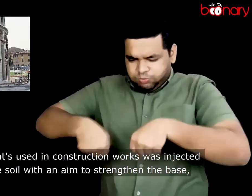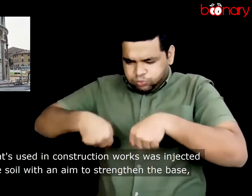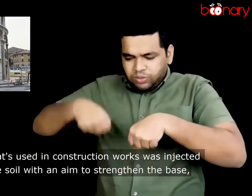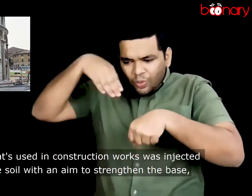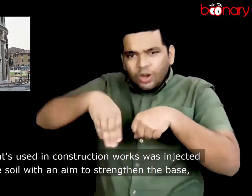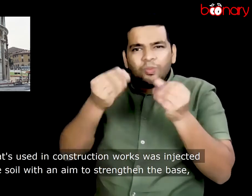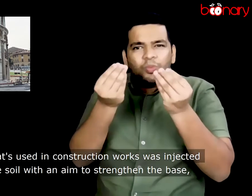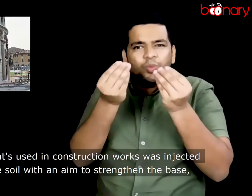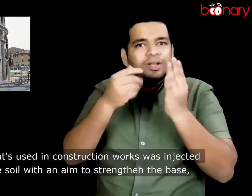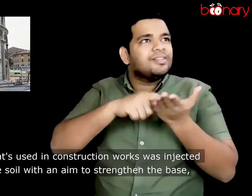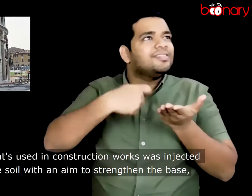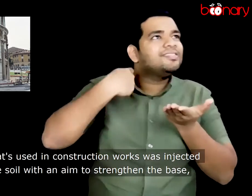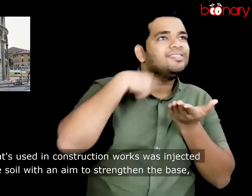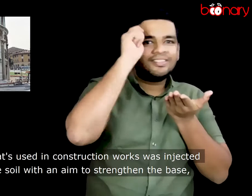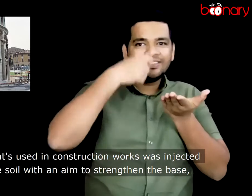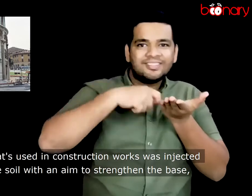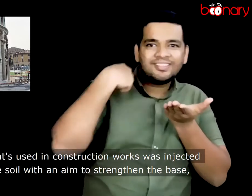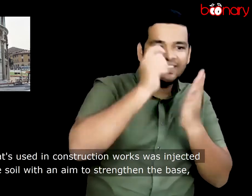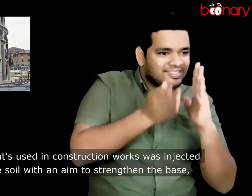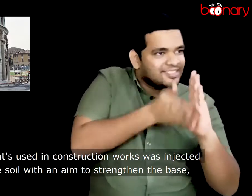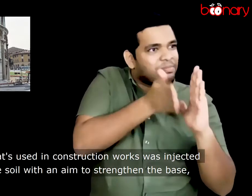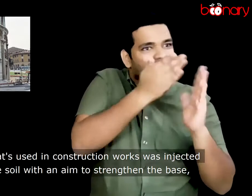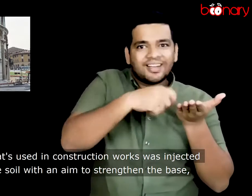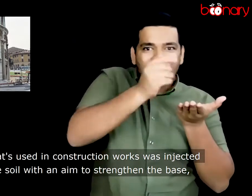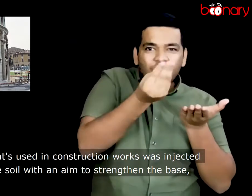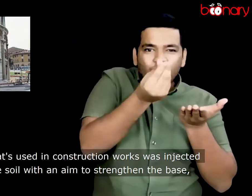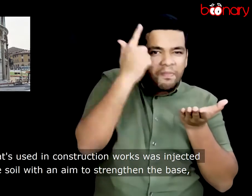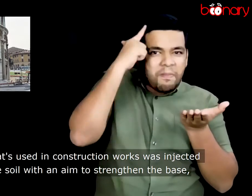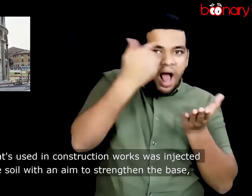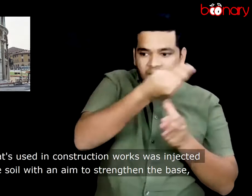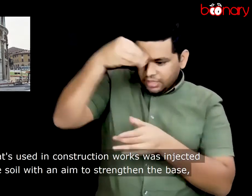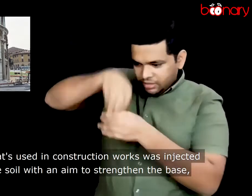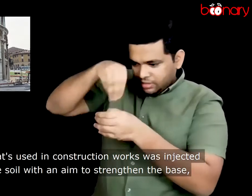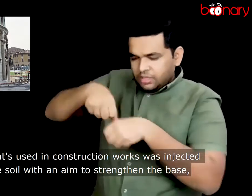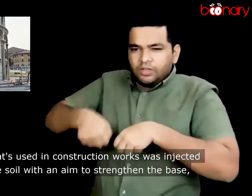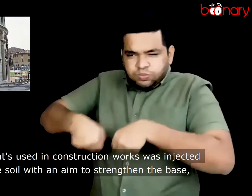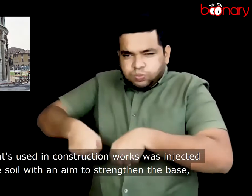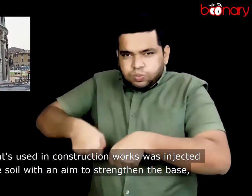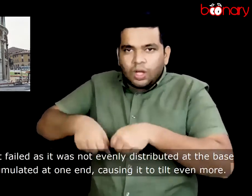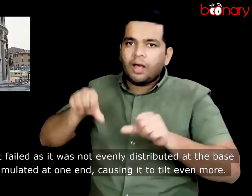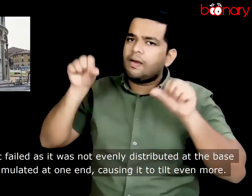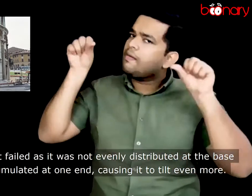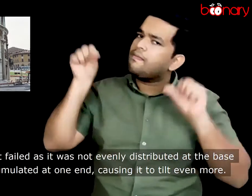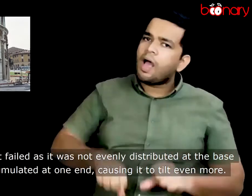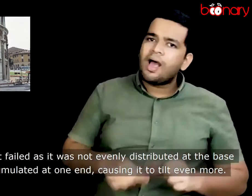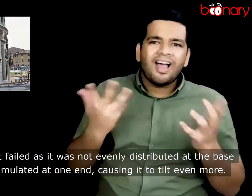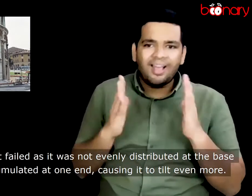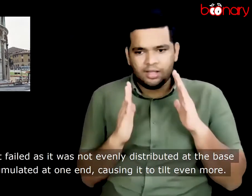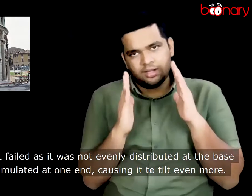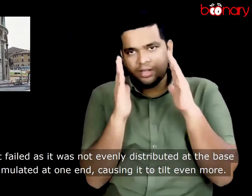in construction works was injected into the soil with an aim to strengthen the base. But even that failed as it was